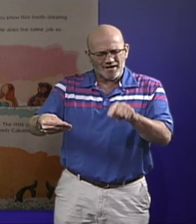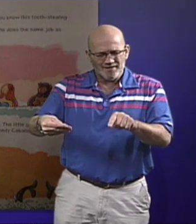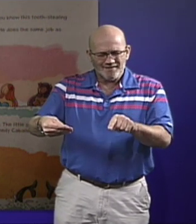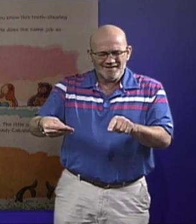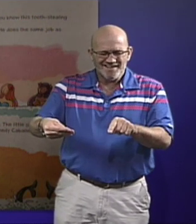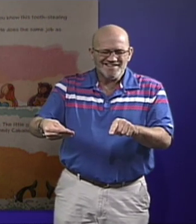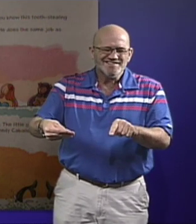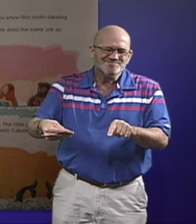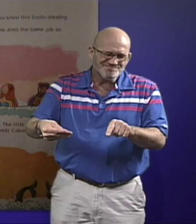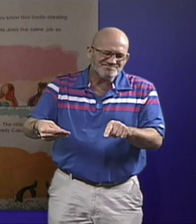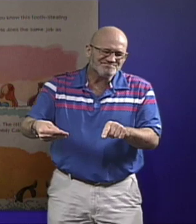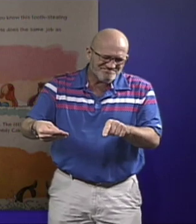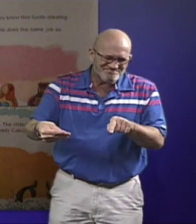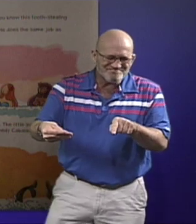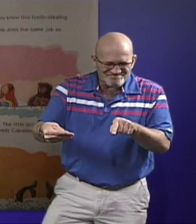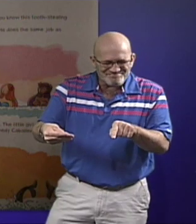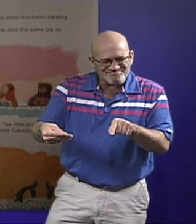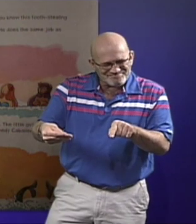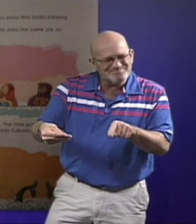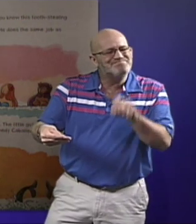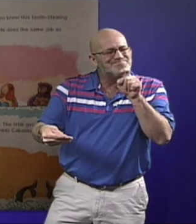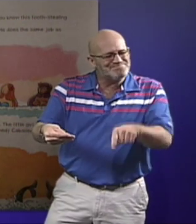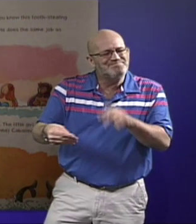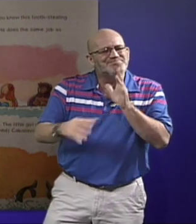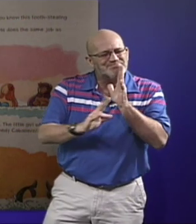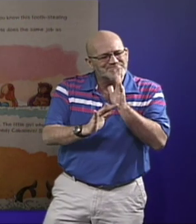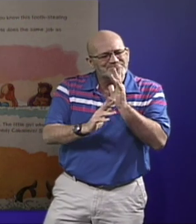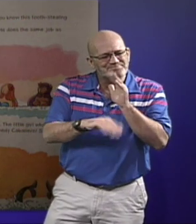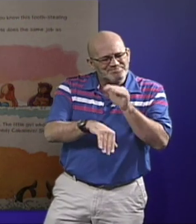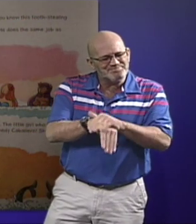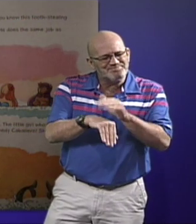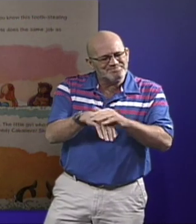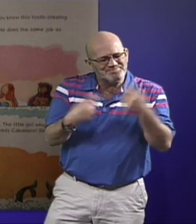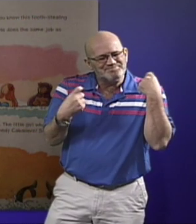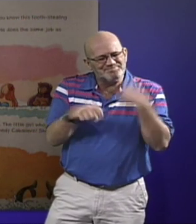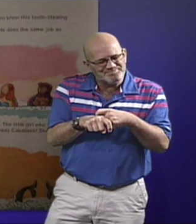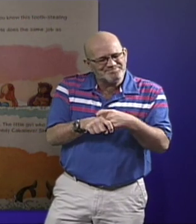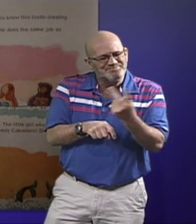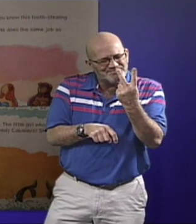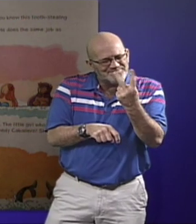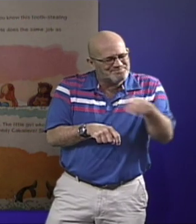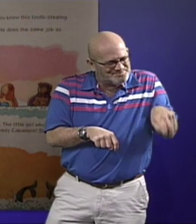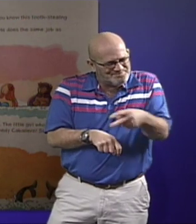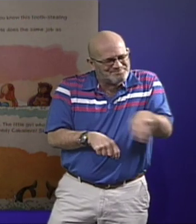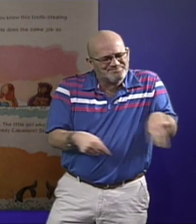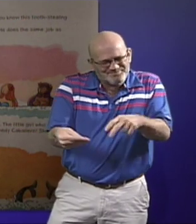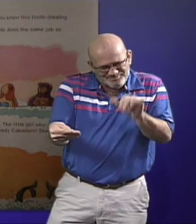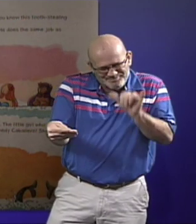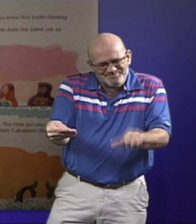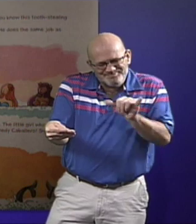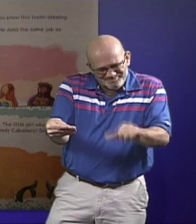called Natalia Kennedy Caballero. She must speak English and Spanish.